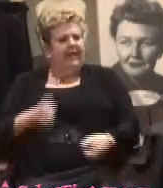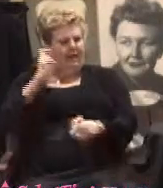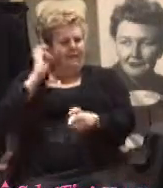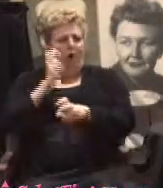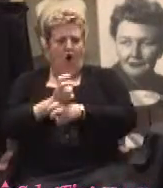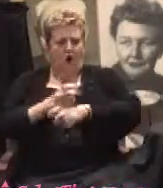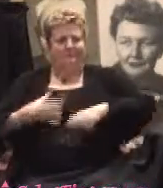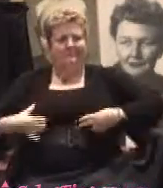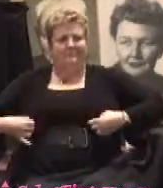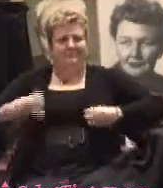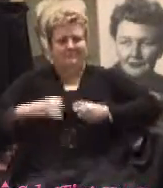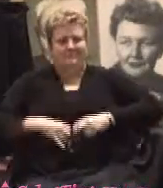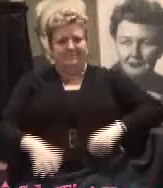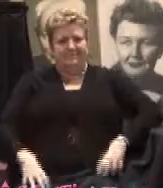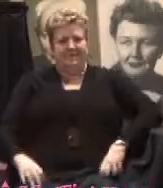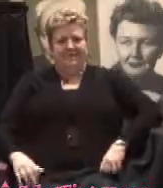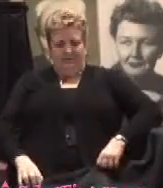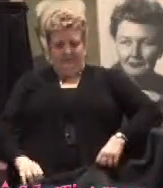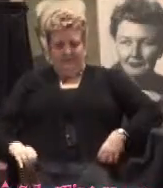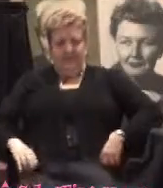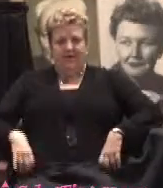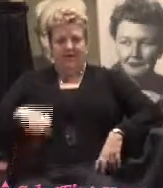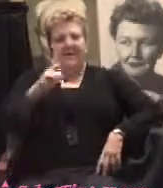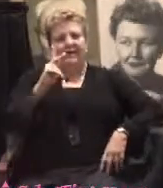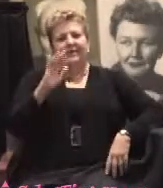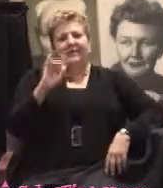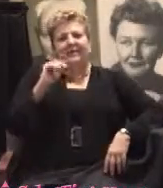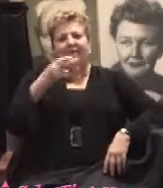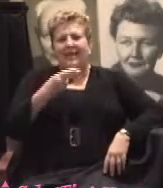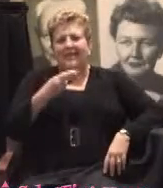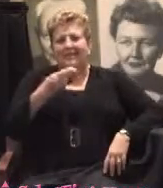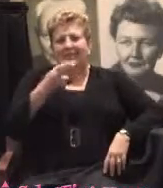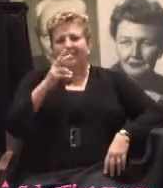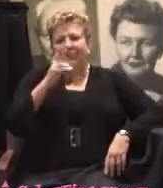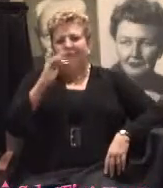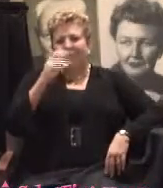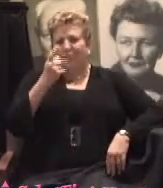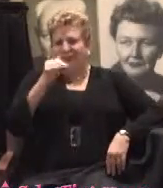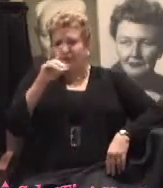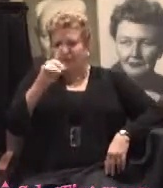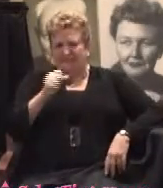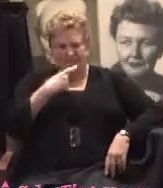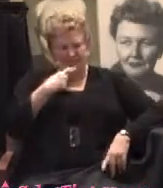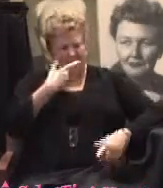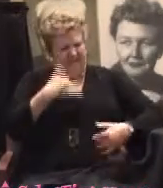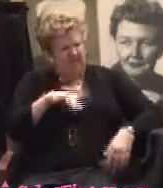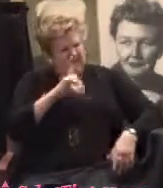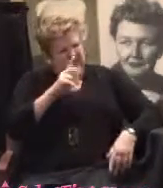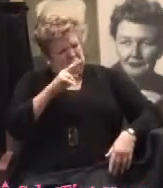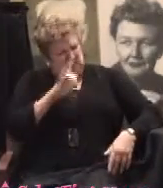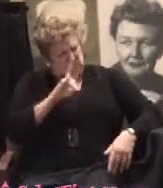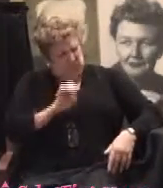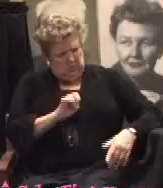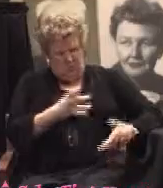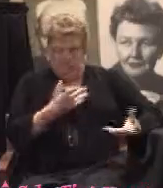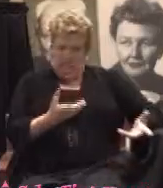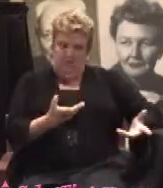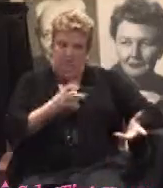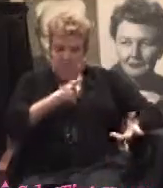know. Then Keith Richards, that's like Keith Richards going, dude, you got to get it together, man. You have problems.